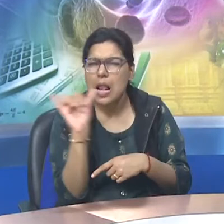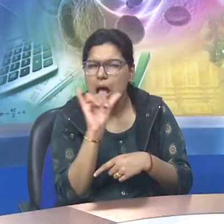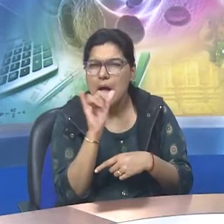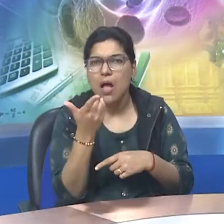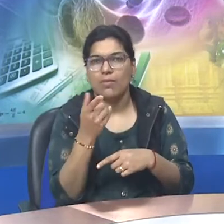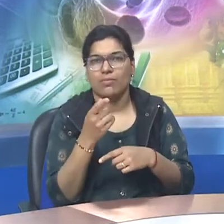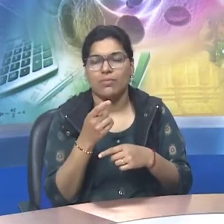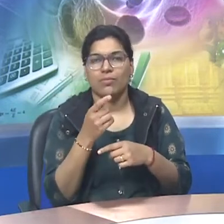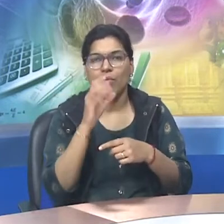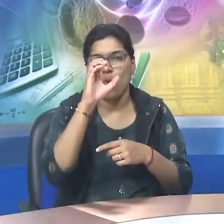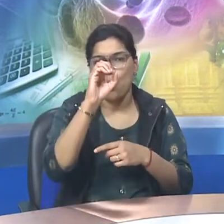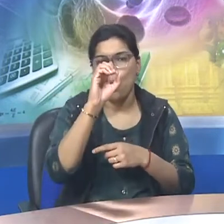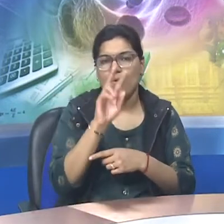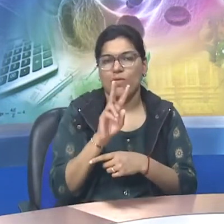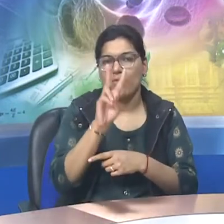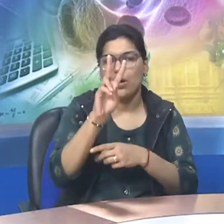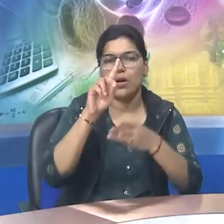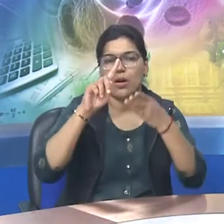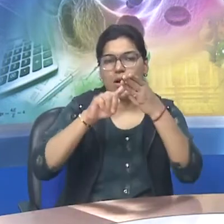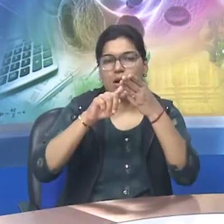It is just like an oven